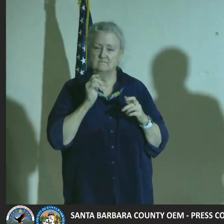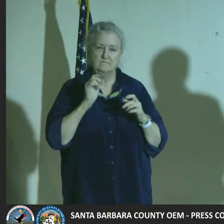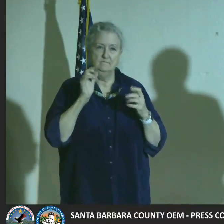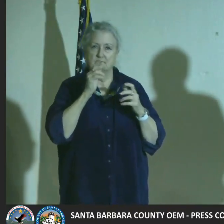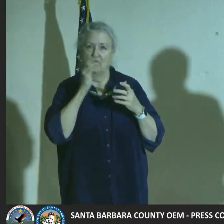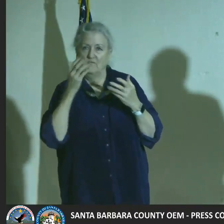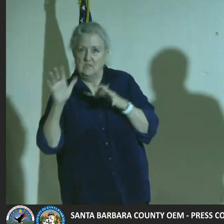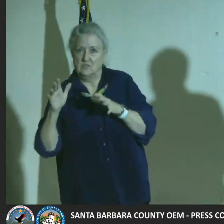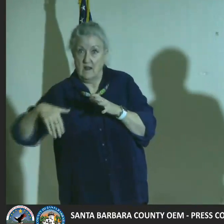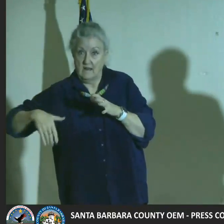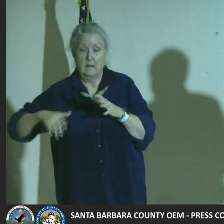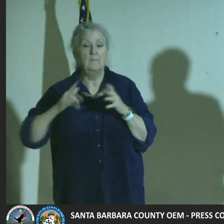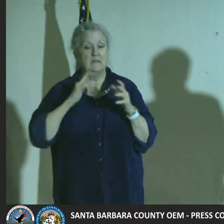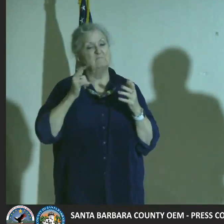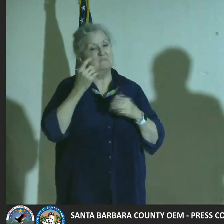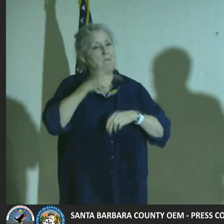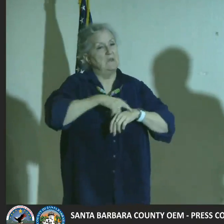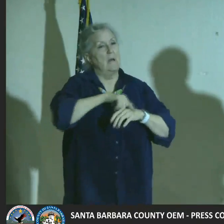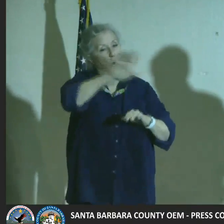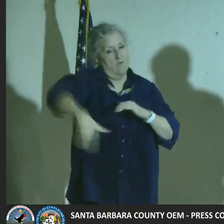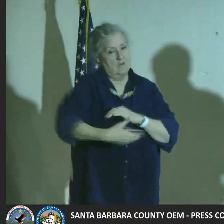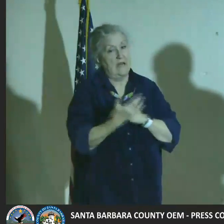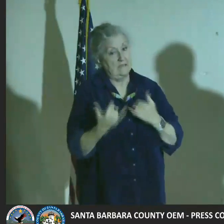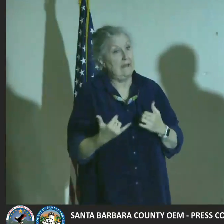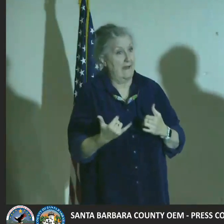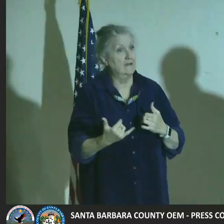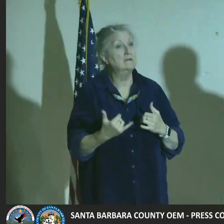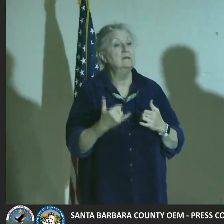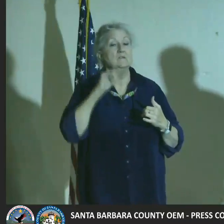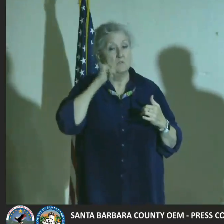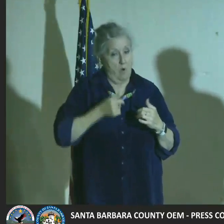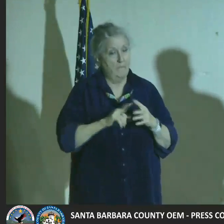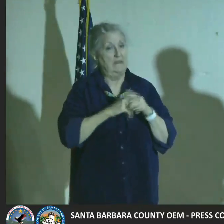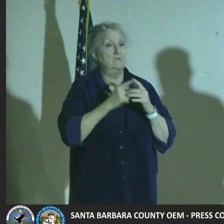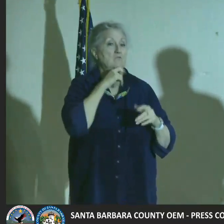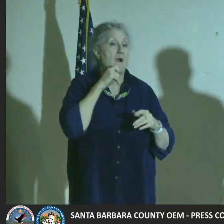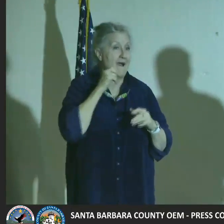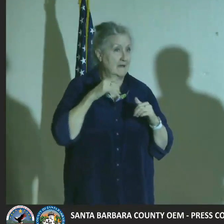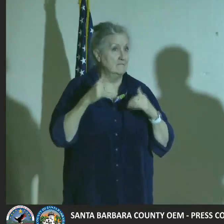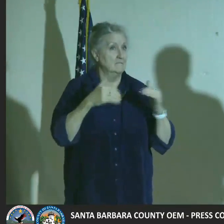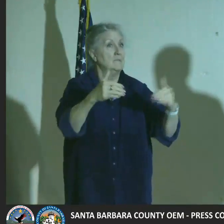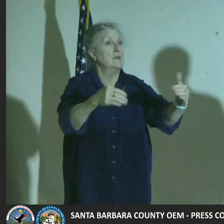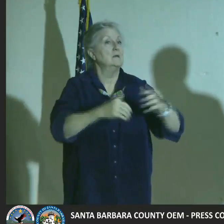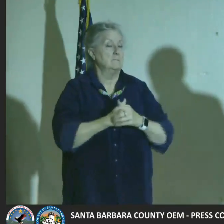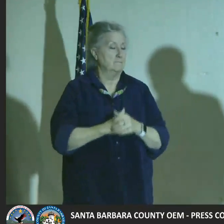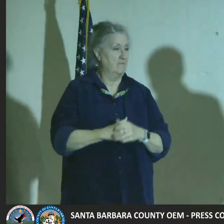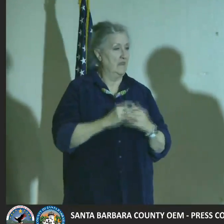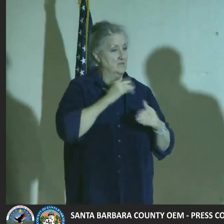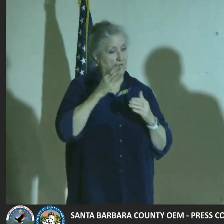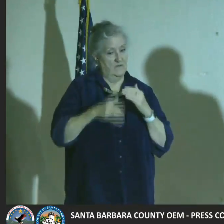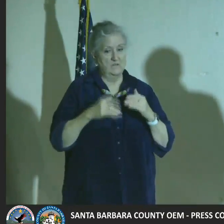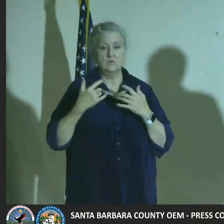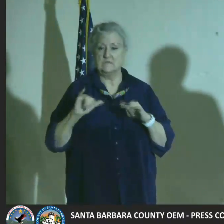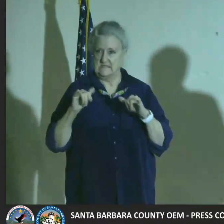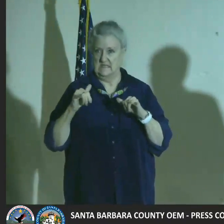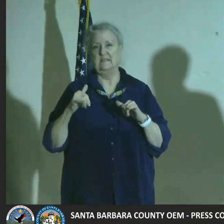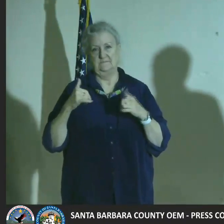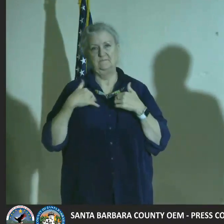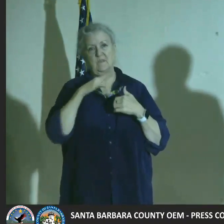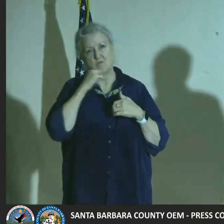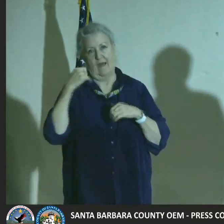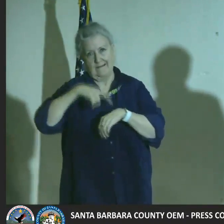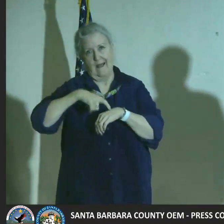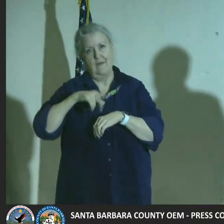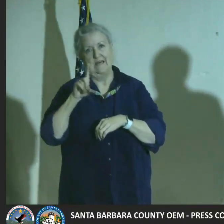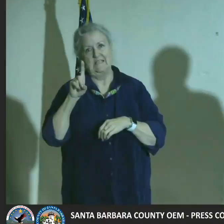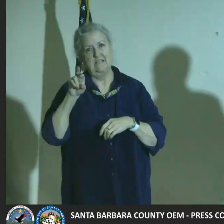be sometime overnight tonight, and then things should dry out tomorrow. And just to finish off, we're still in a drought, so